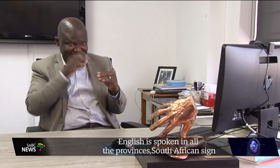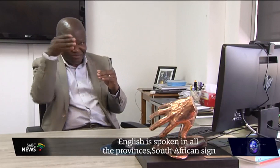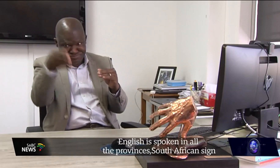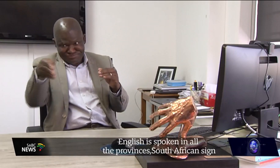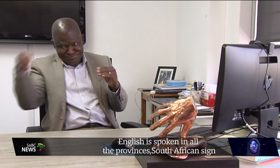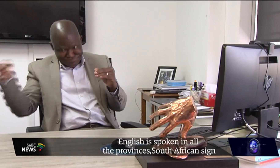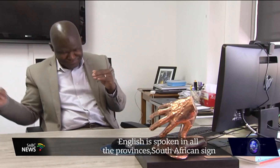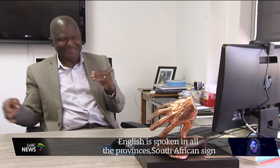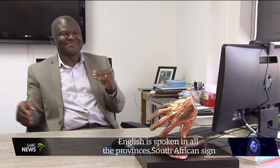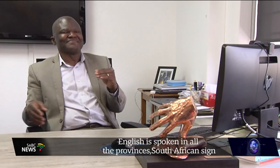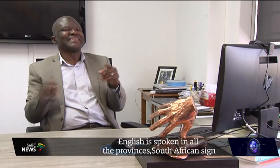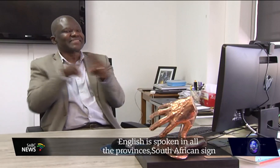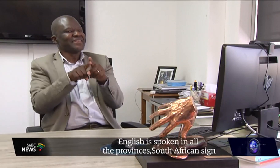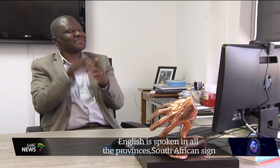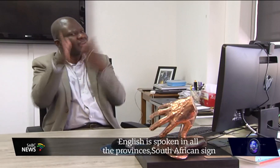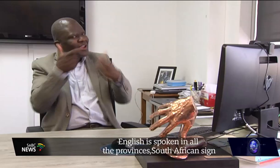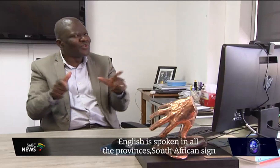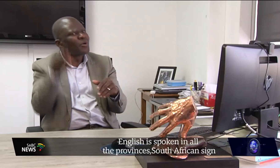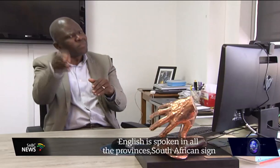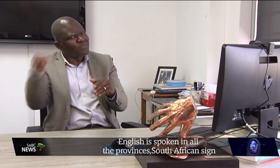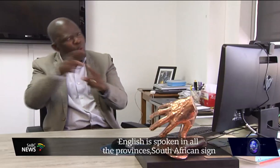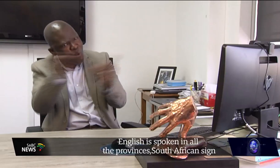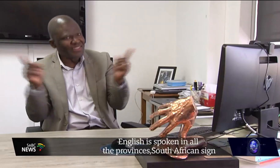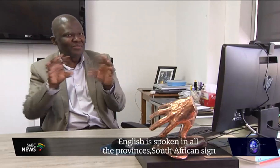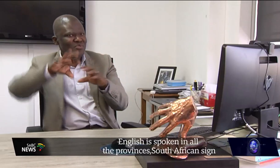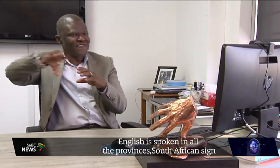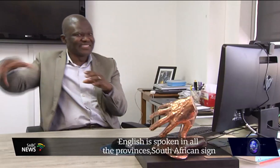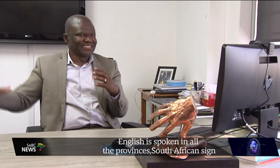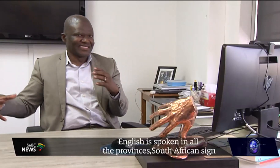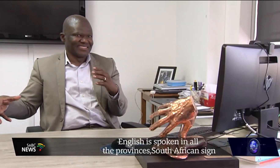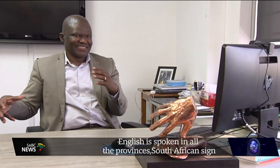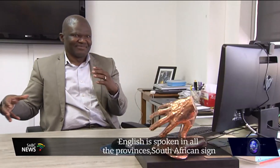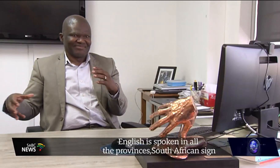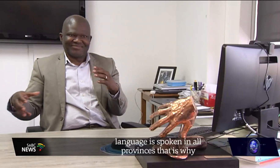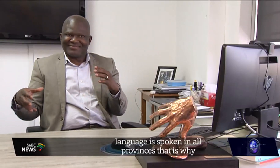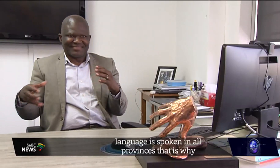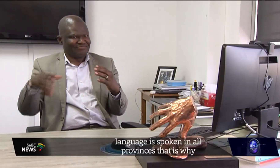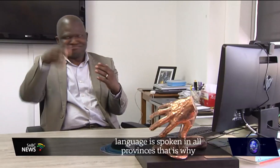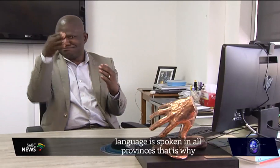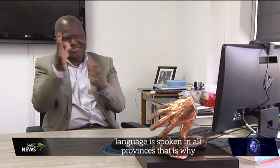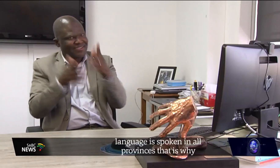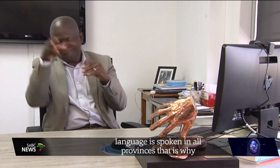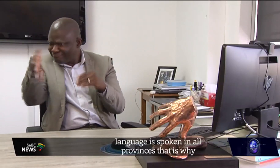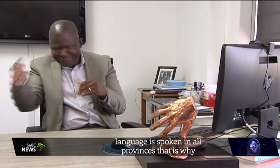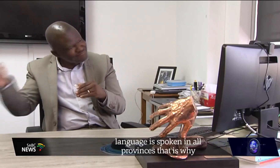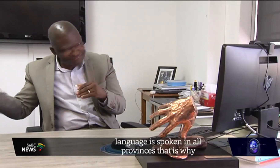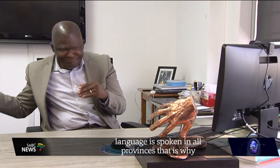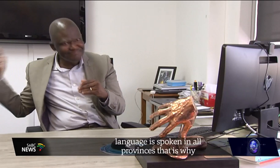di province ka moka le leleme la Seesimane se a šomišwa English. South African Sign Language in